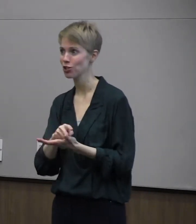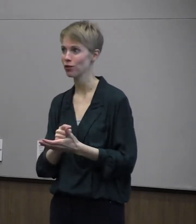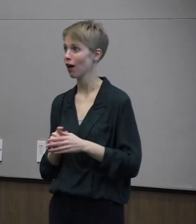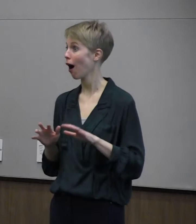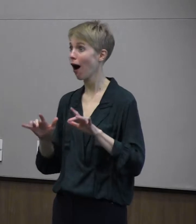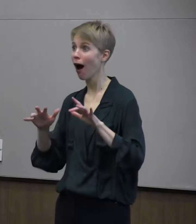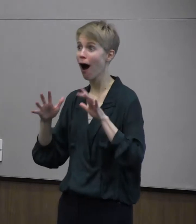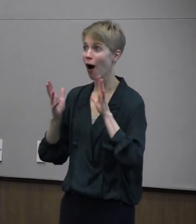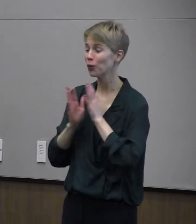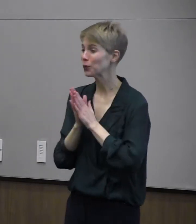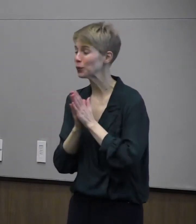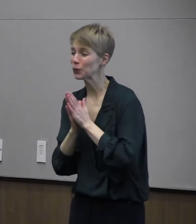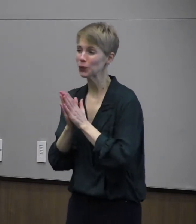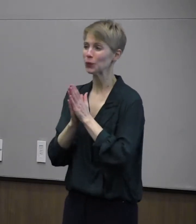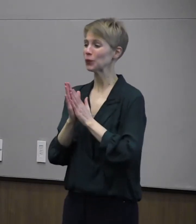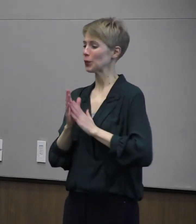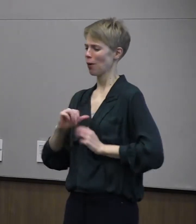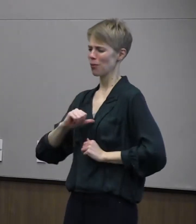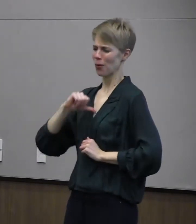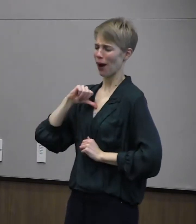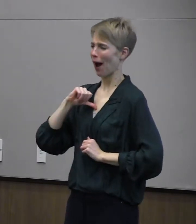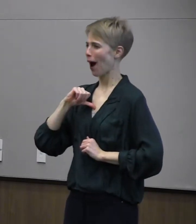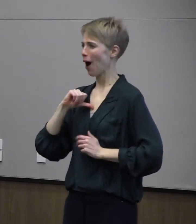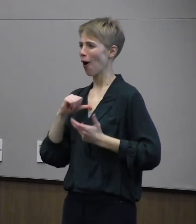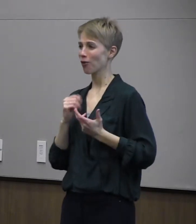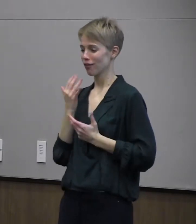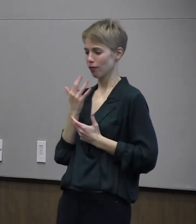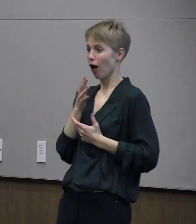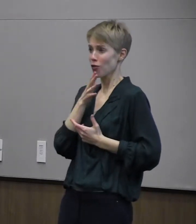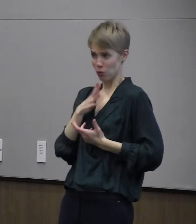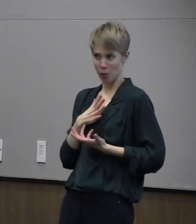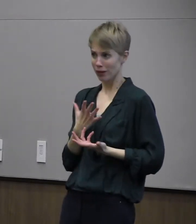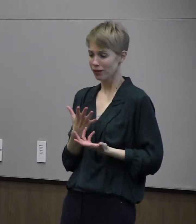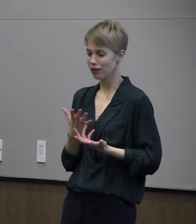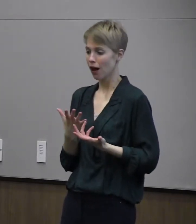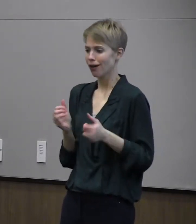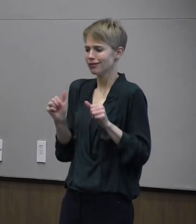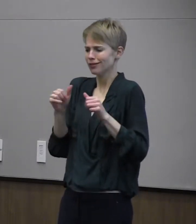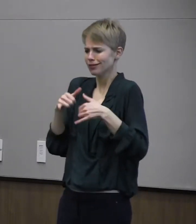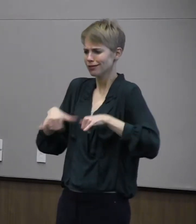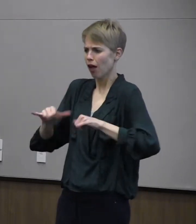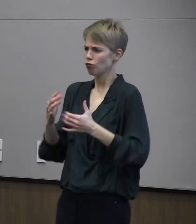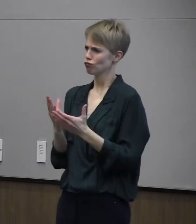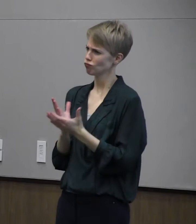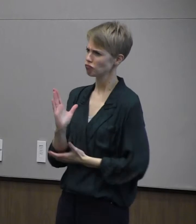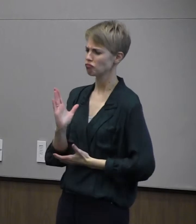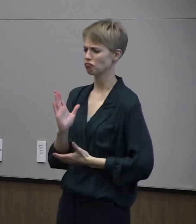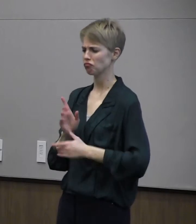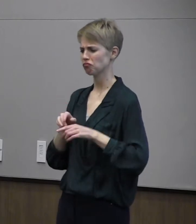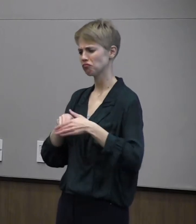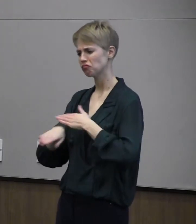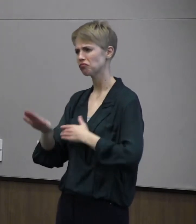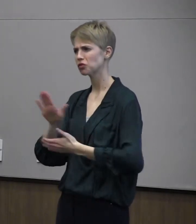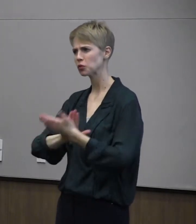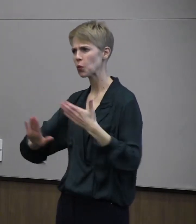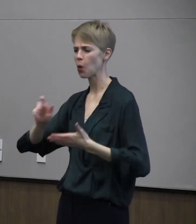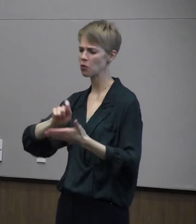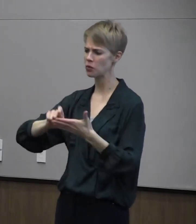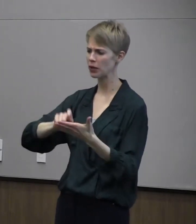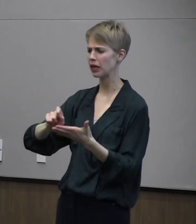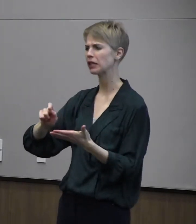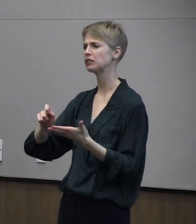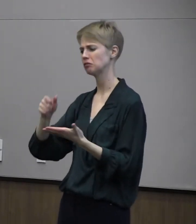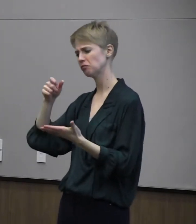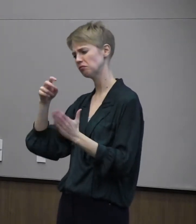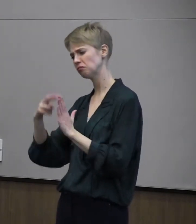children. She was bursting with pride that she, colored though she was, could go to school and learn to read and write. You were not